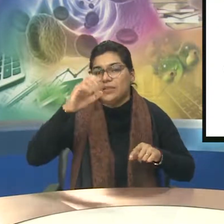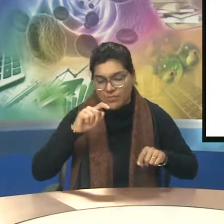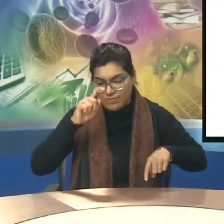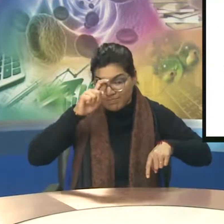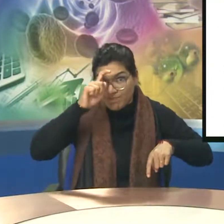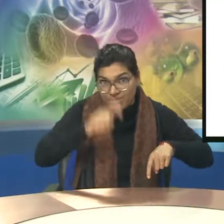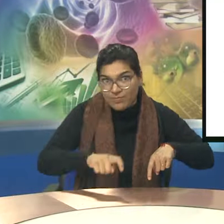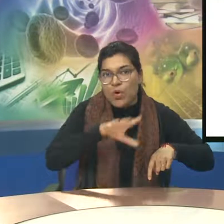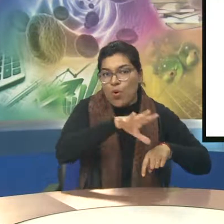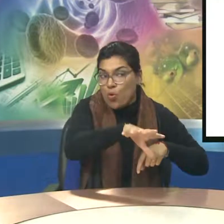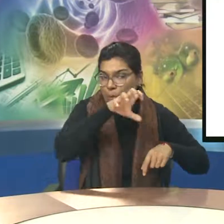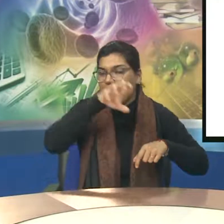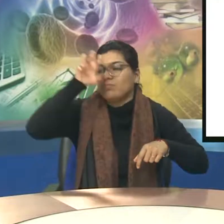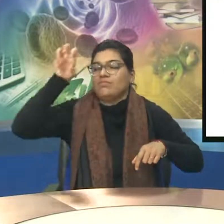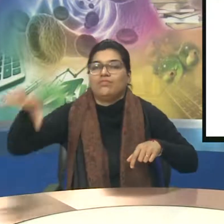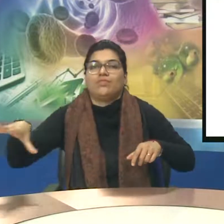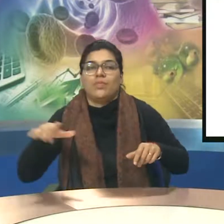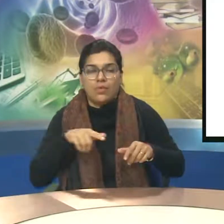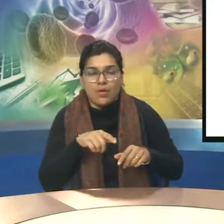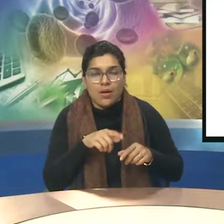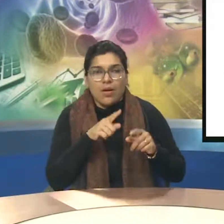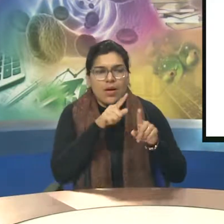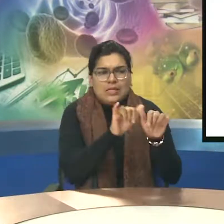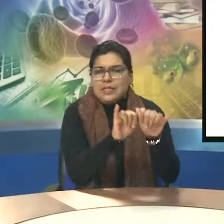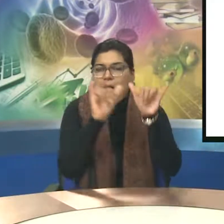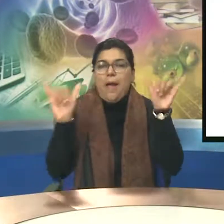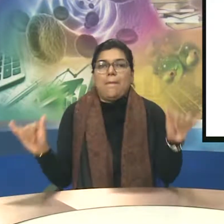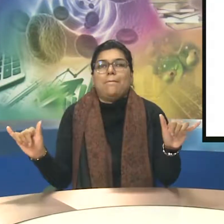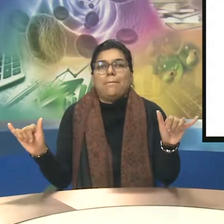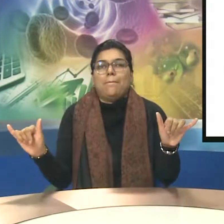That is called cut, copy, paste,